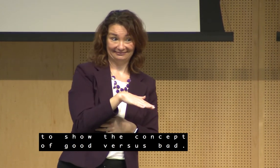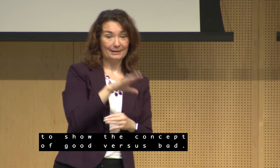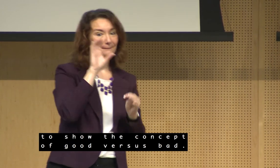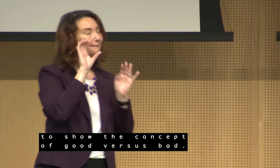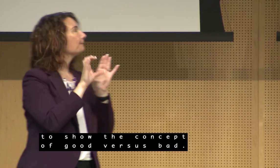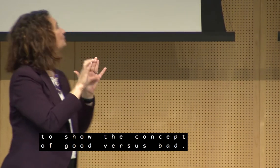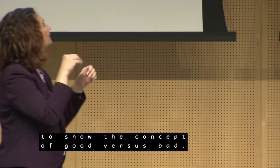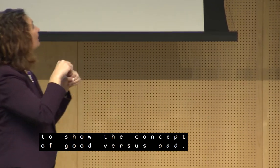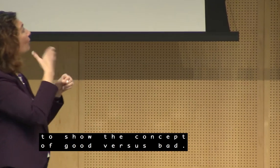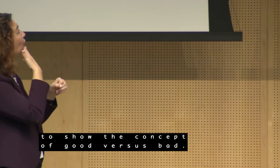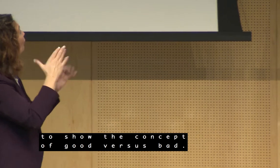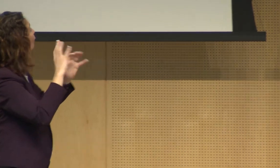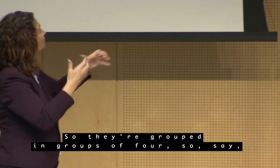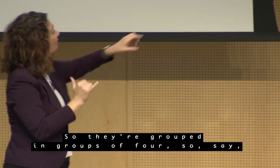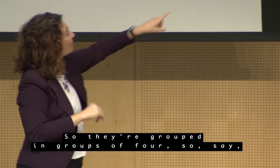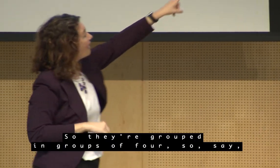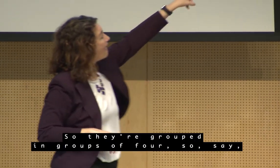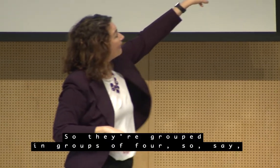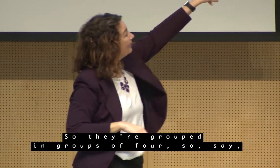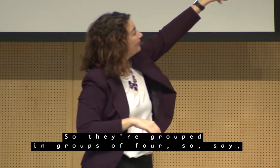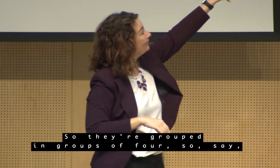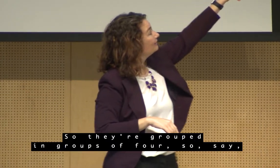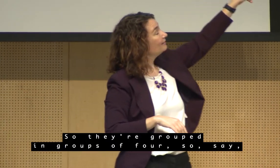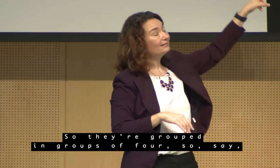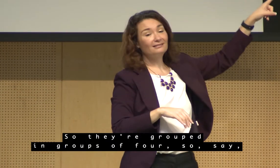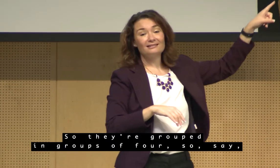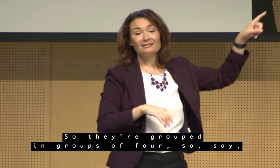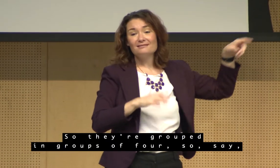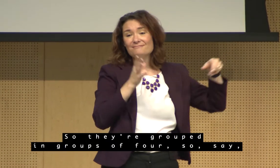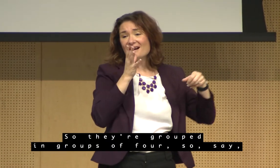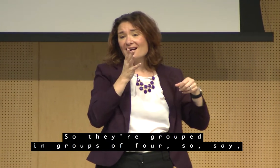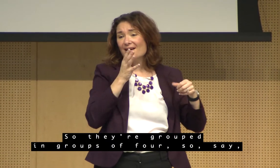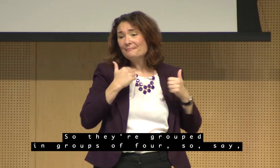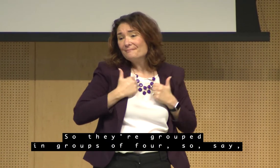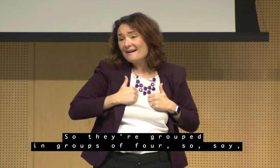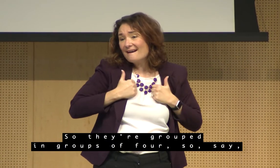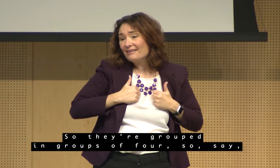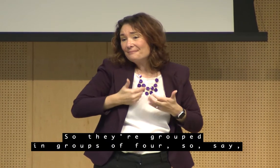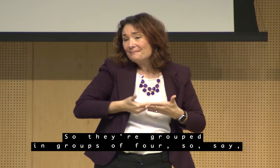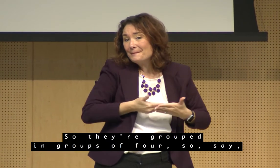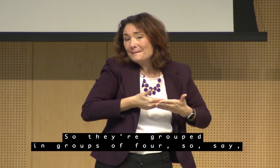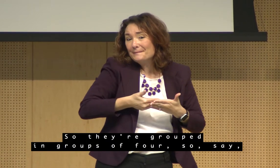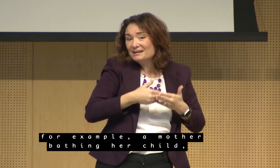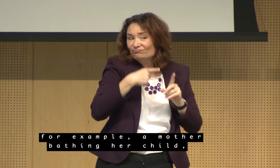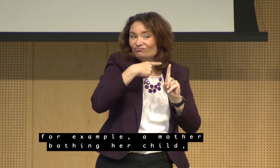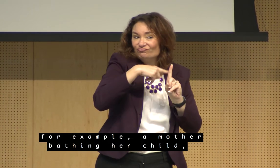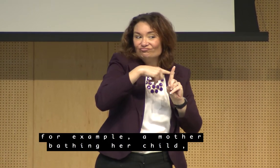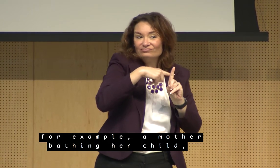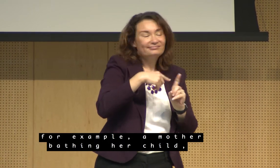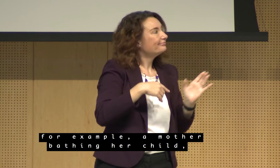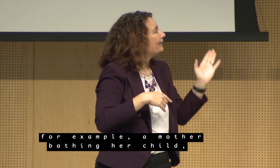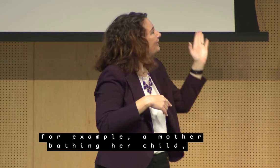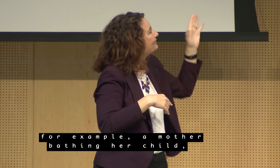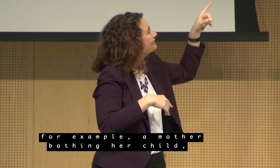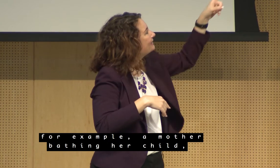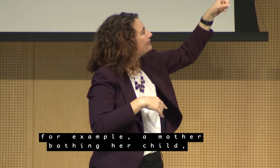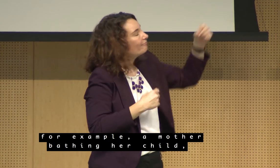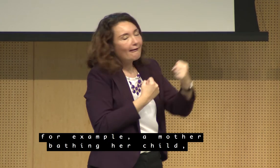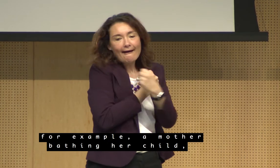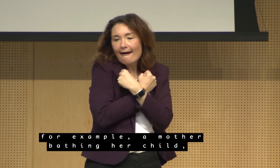bad. So they're grouped in groups of four. So say, for example, a mother bathing her child, two